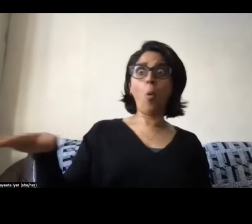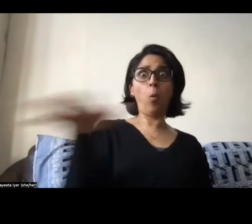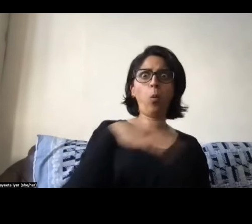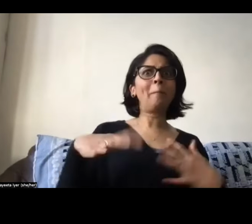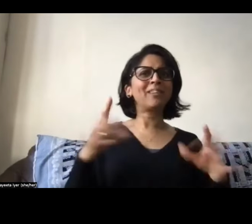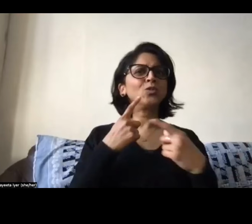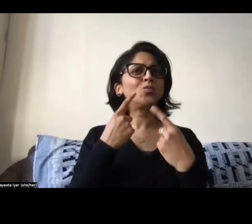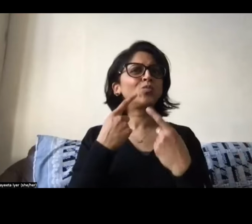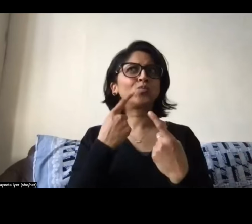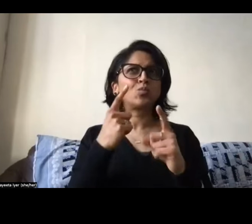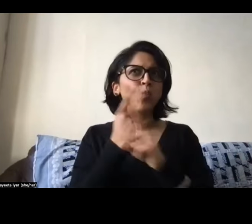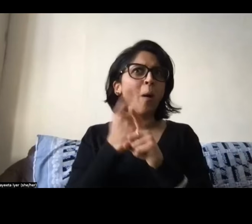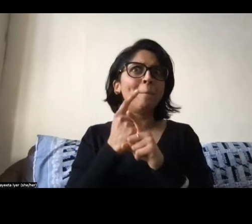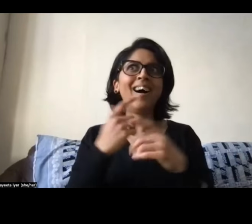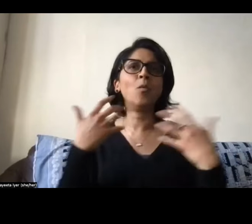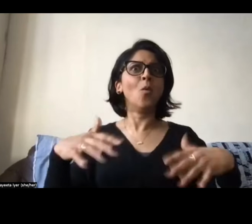So lockdown